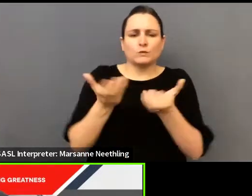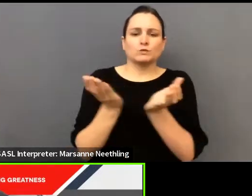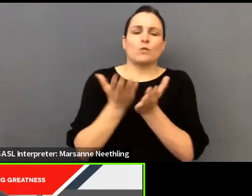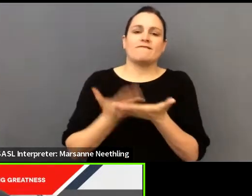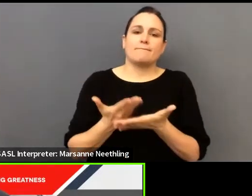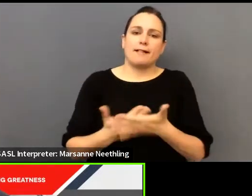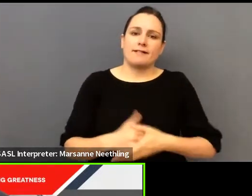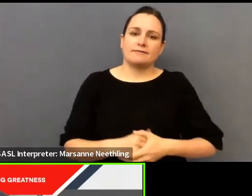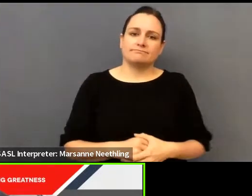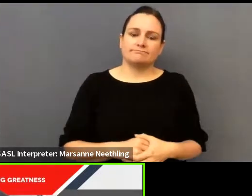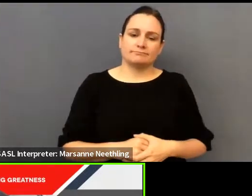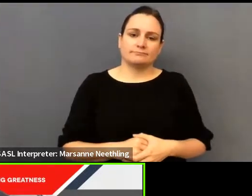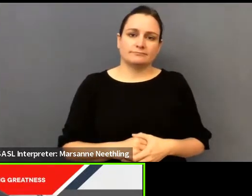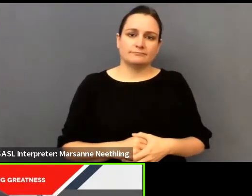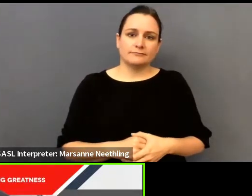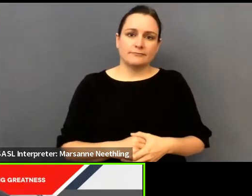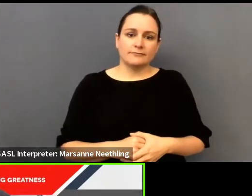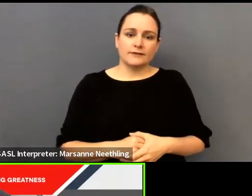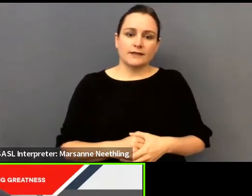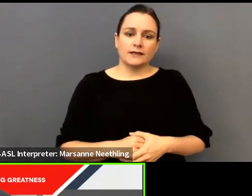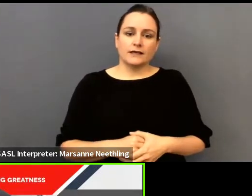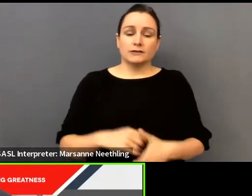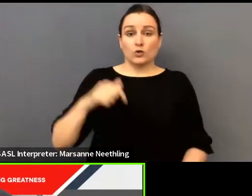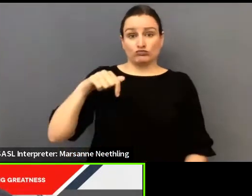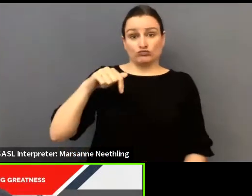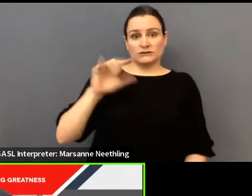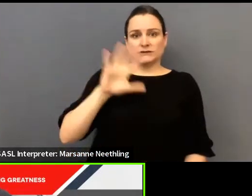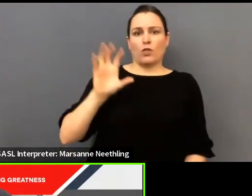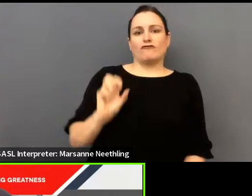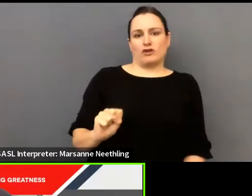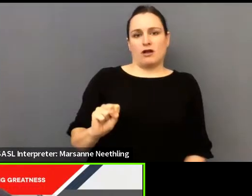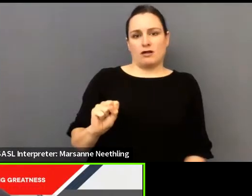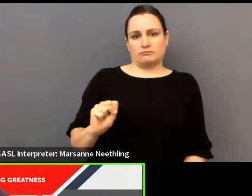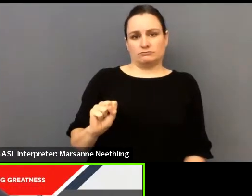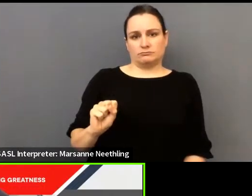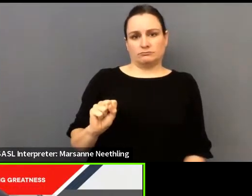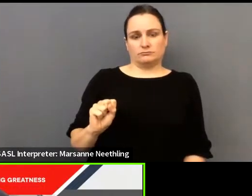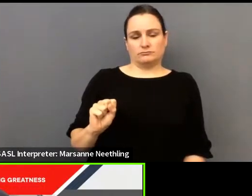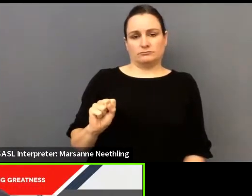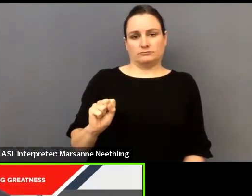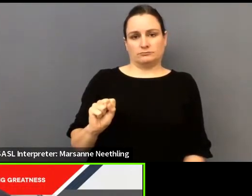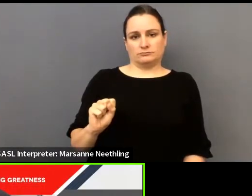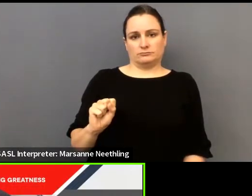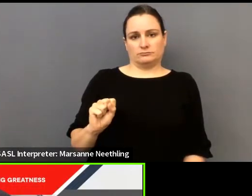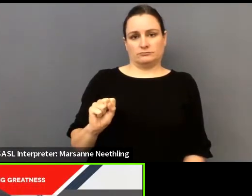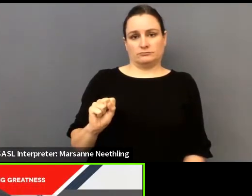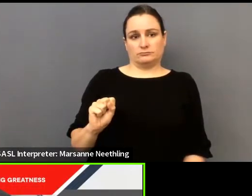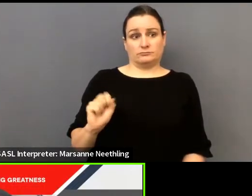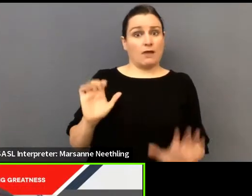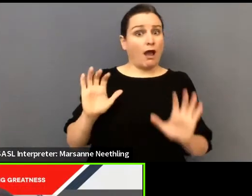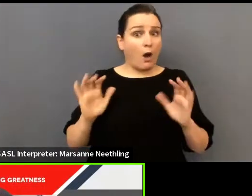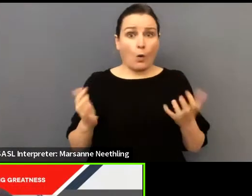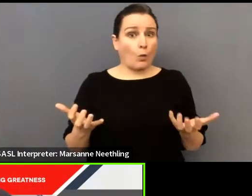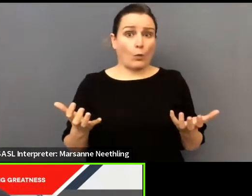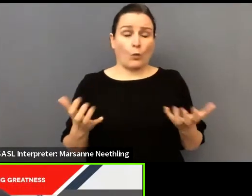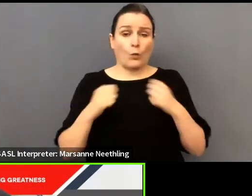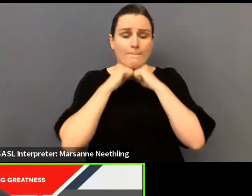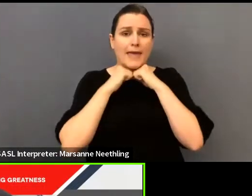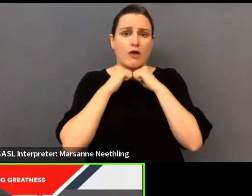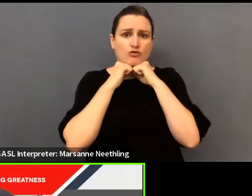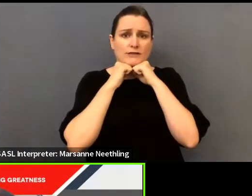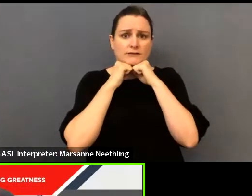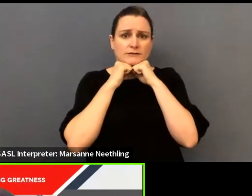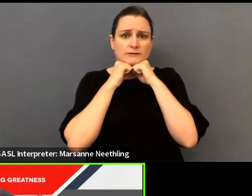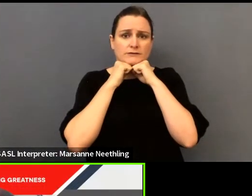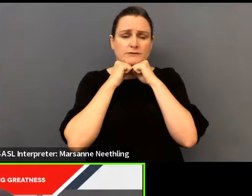do we have as South Africa to accommodate the parent in terms of having the connection with